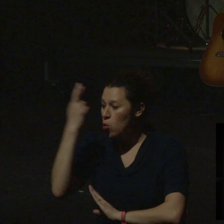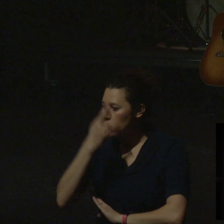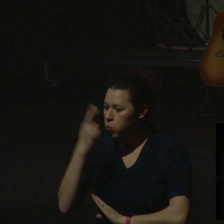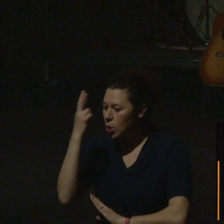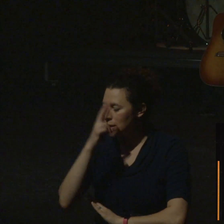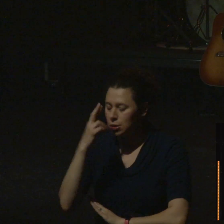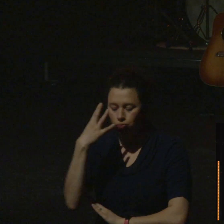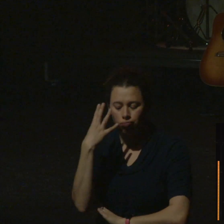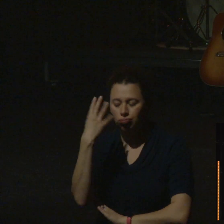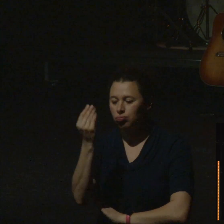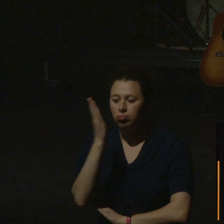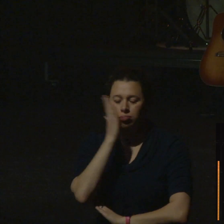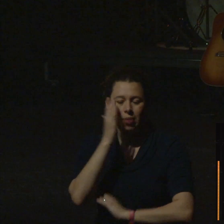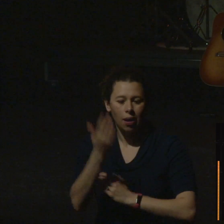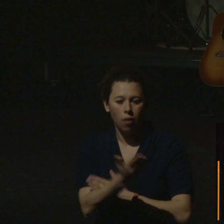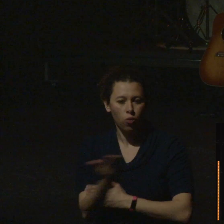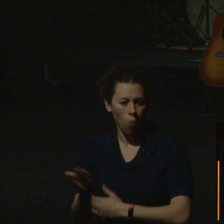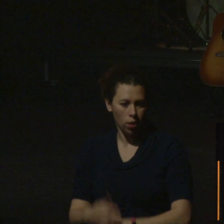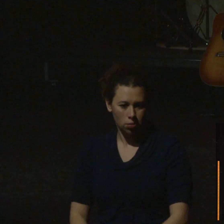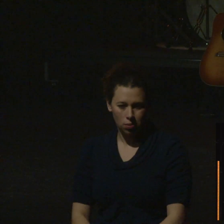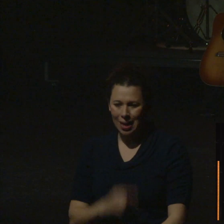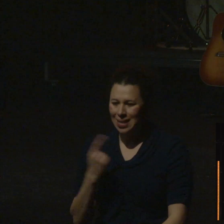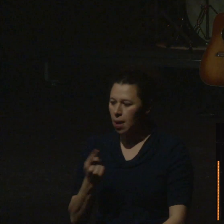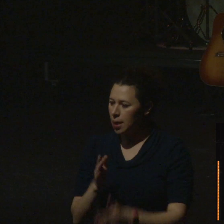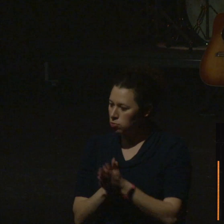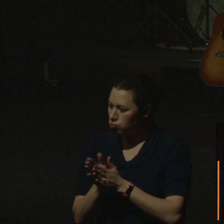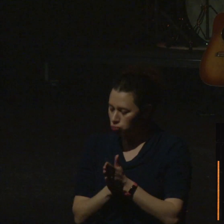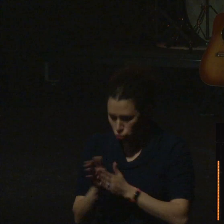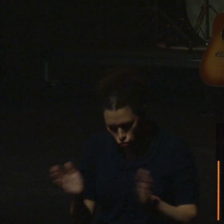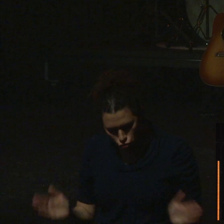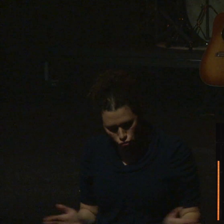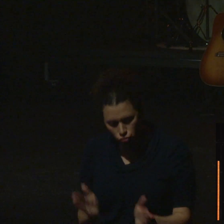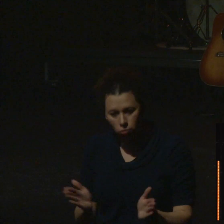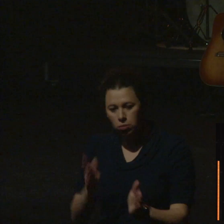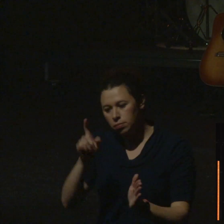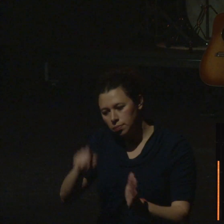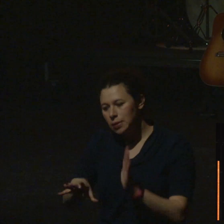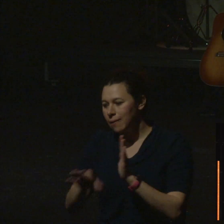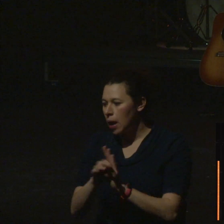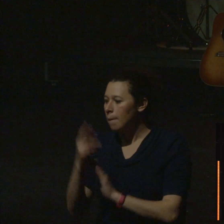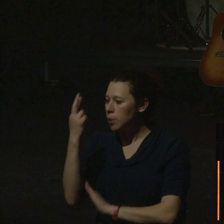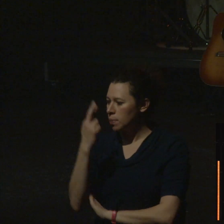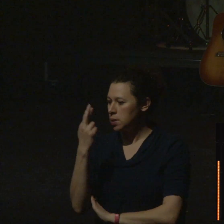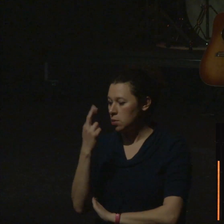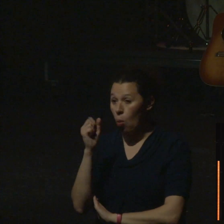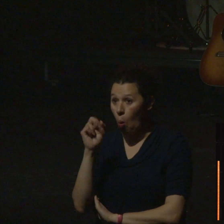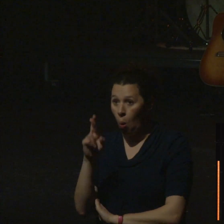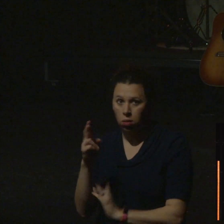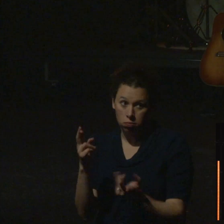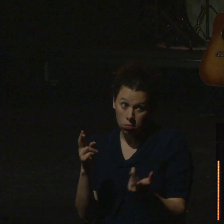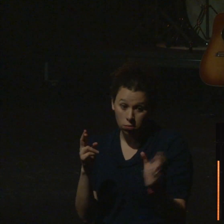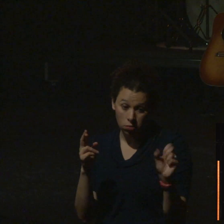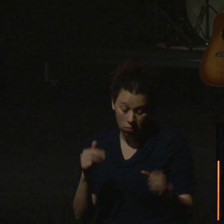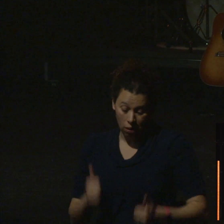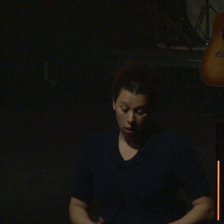morning, some drive. We have to find purpose, or life is